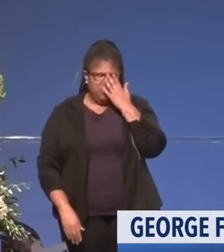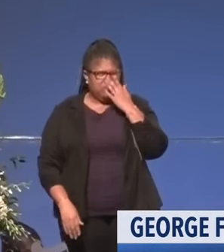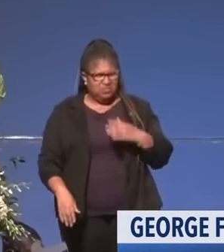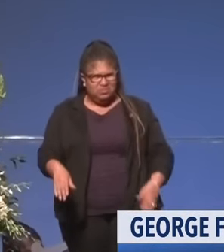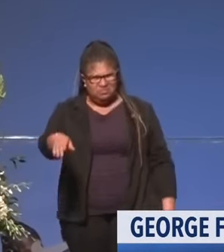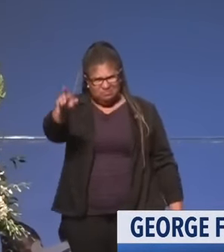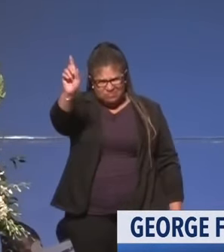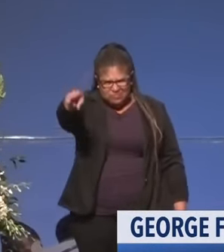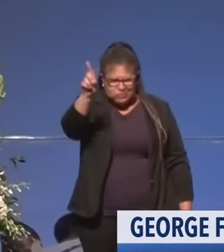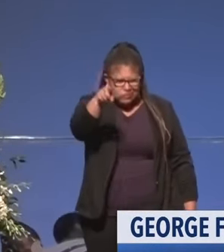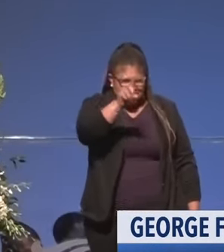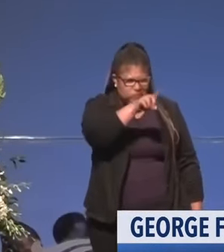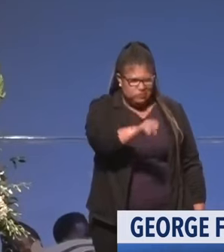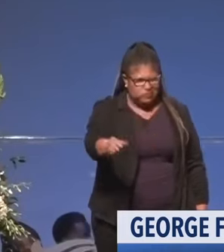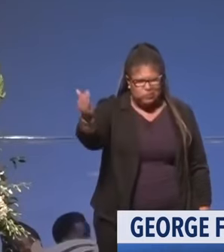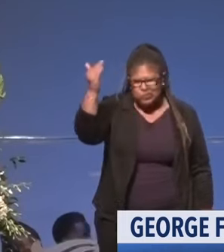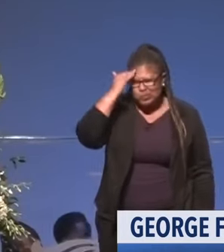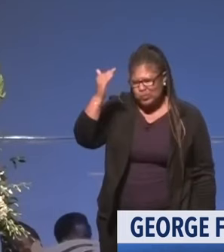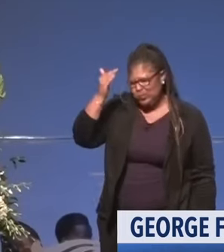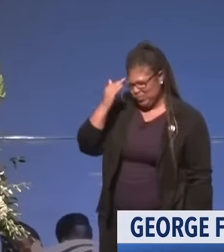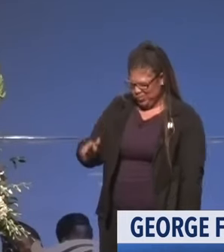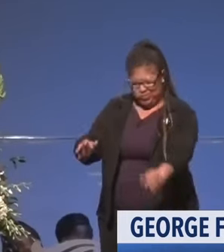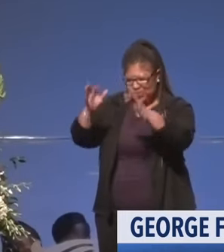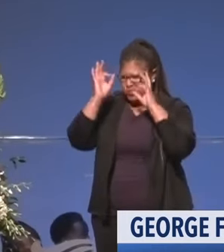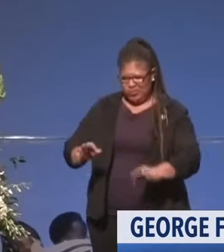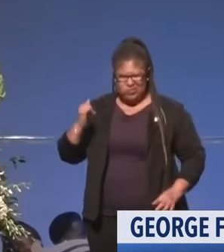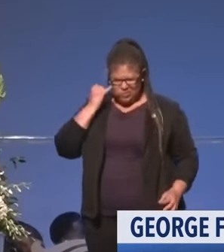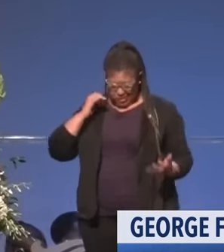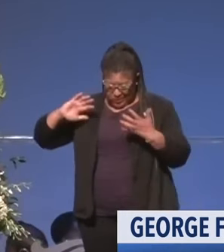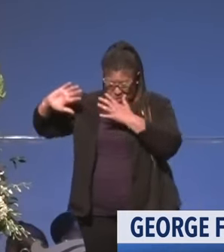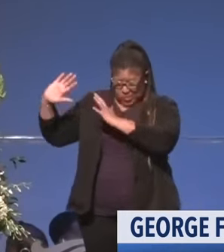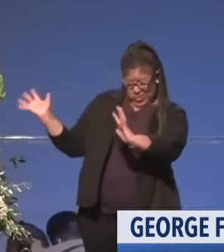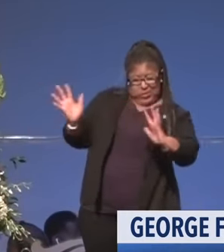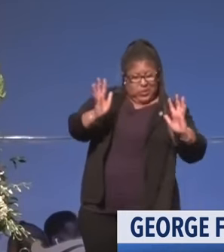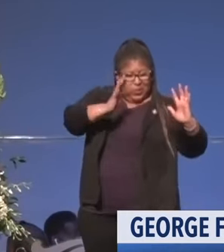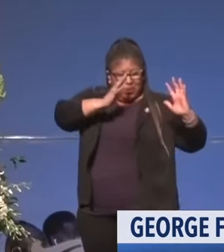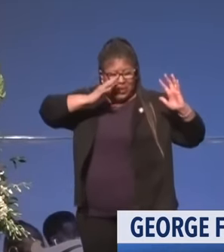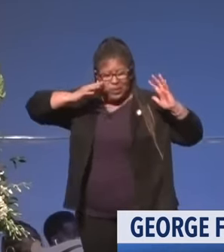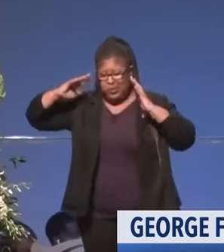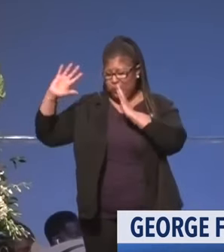Hey, just in case the wind